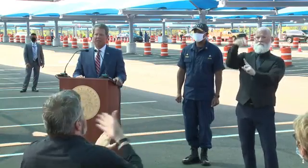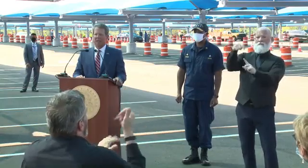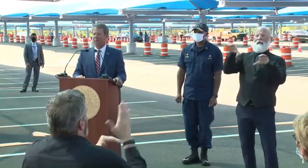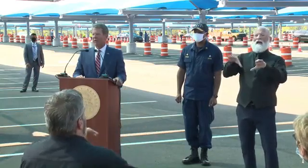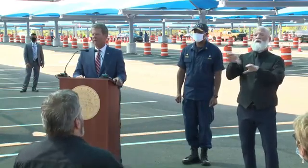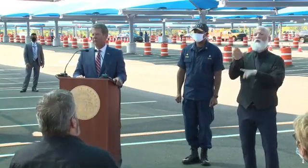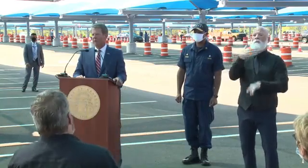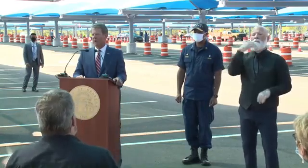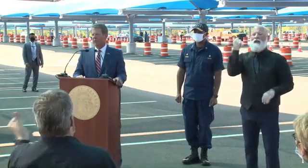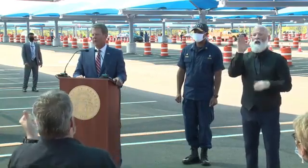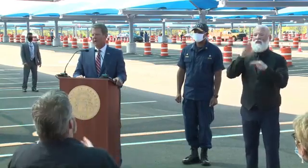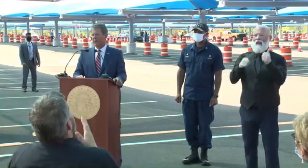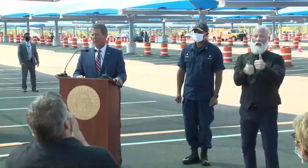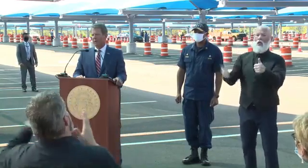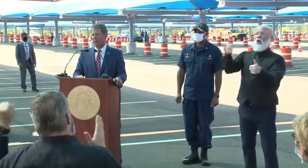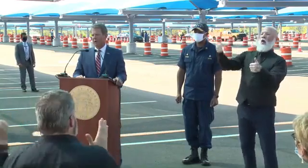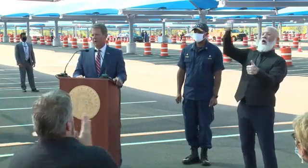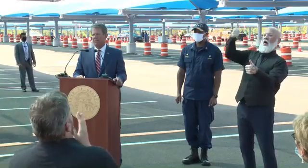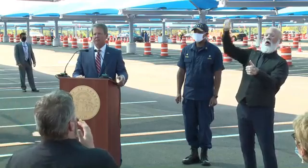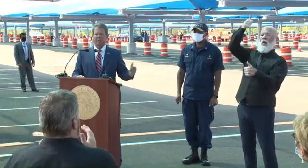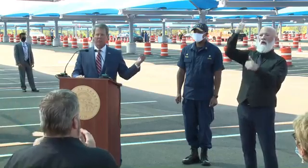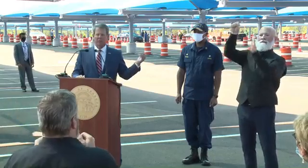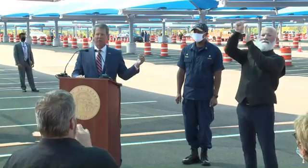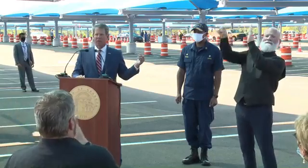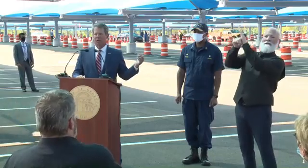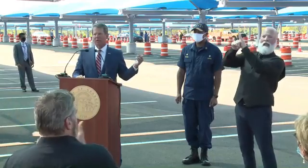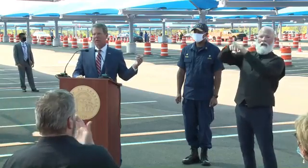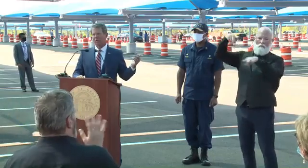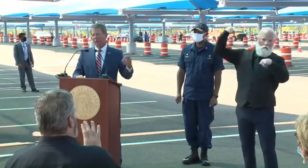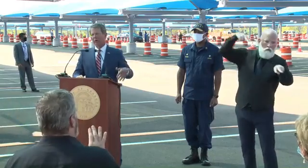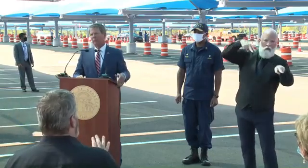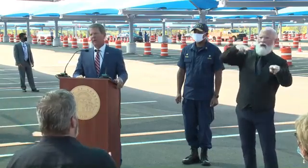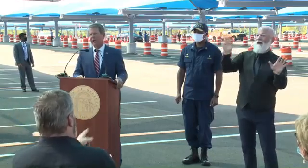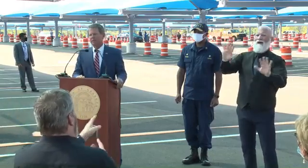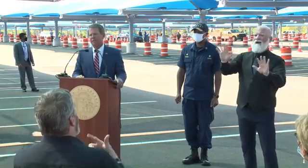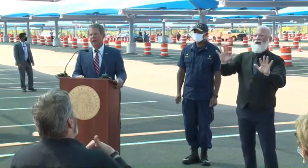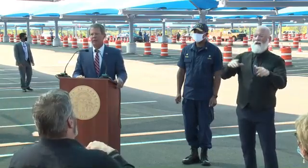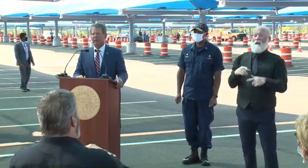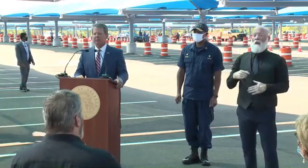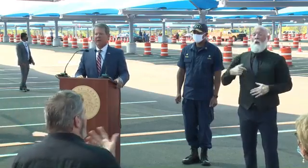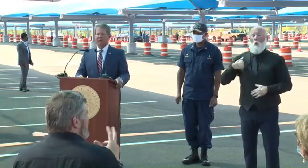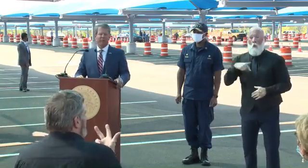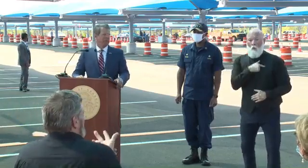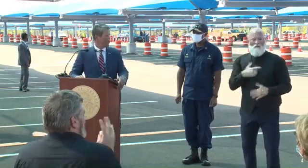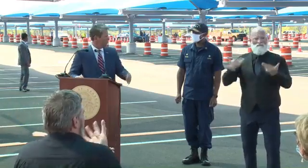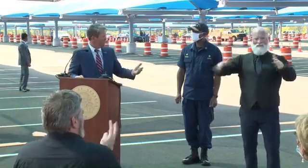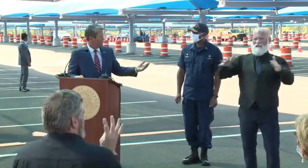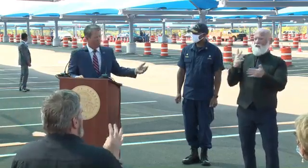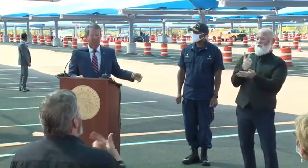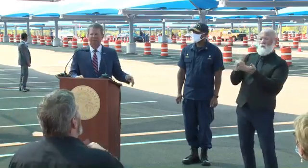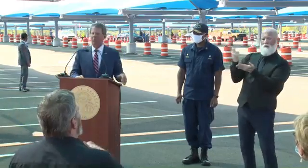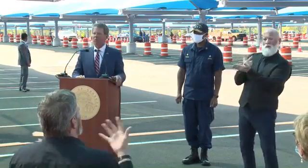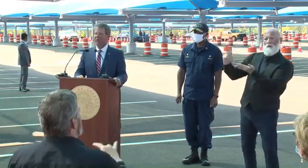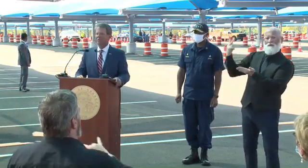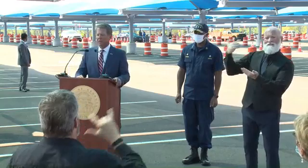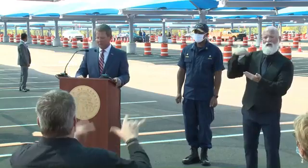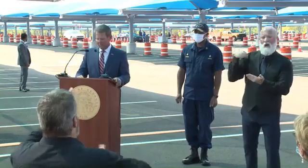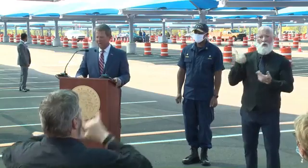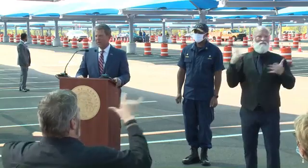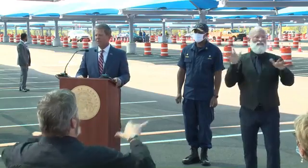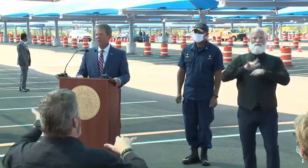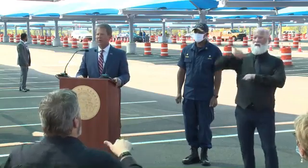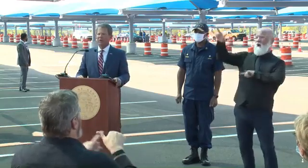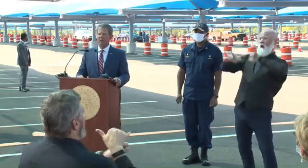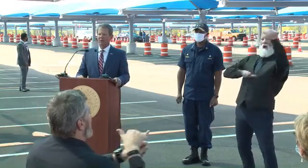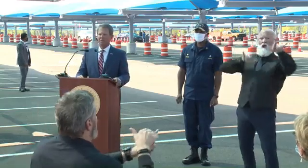handling things that way for a long time. Obviously, we went on a wear your mask, fly around campaign, 3-4 weeks